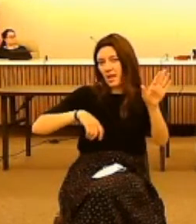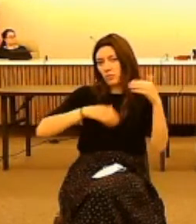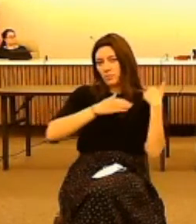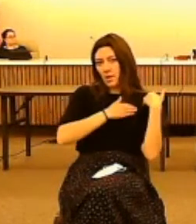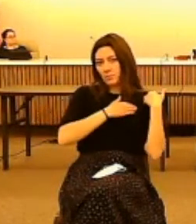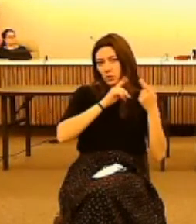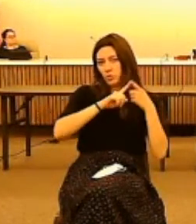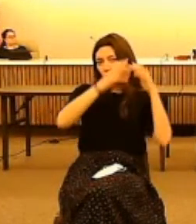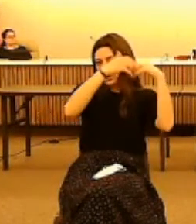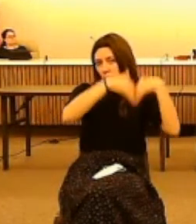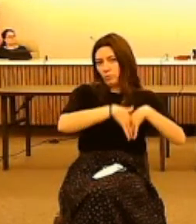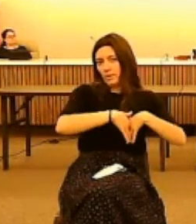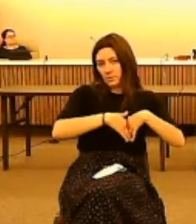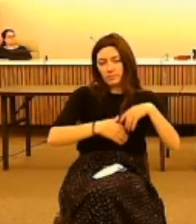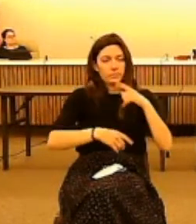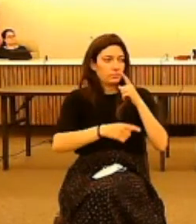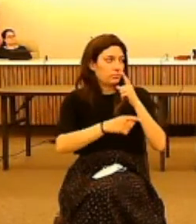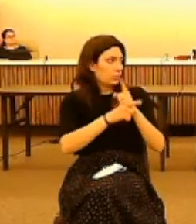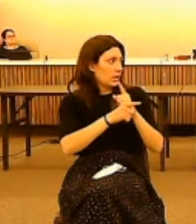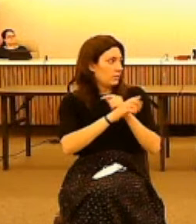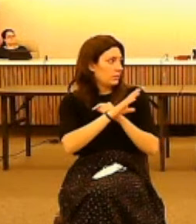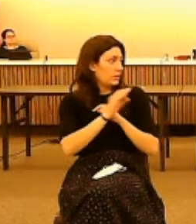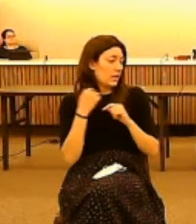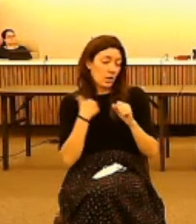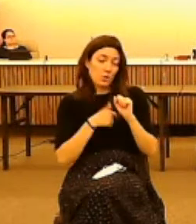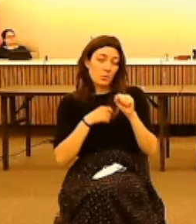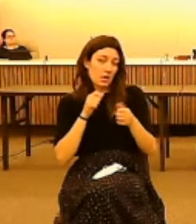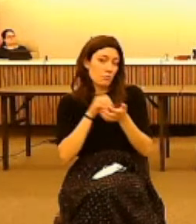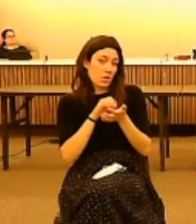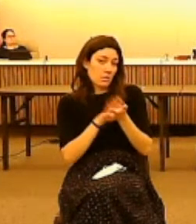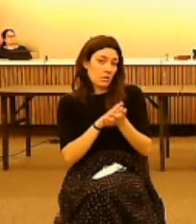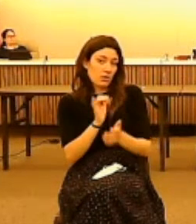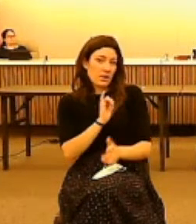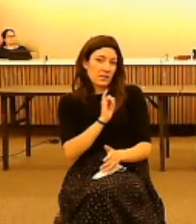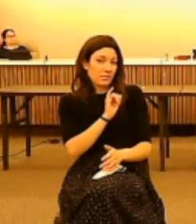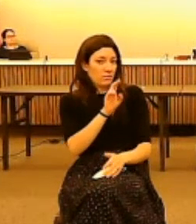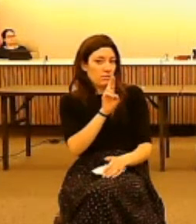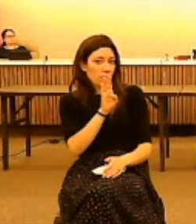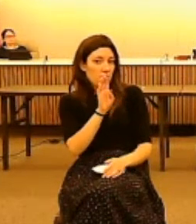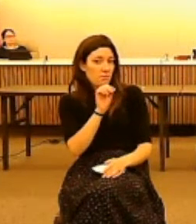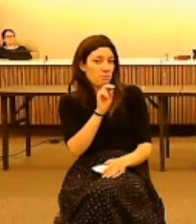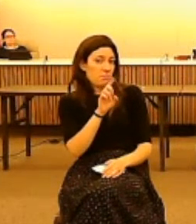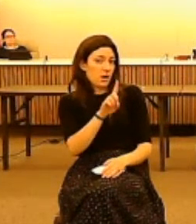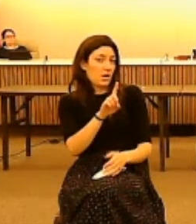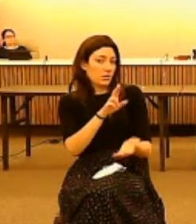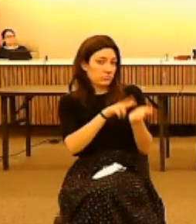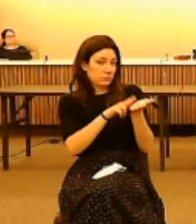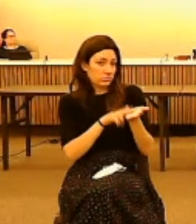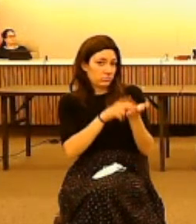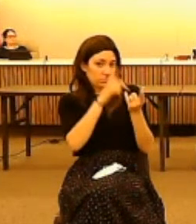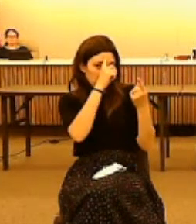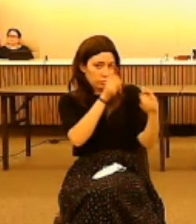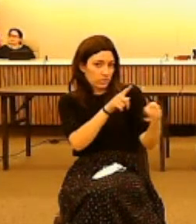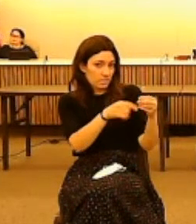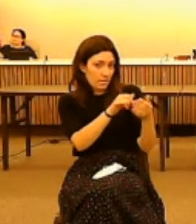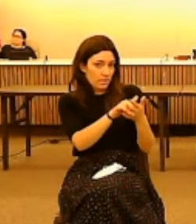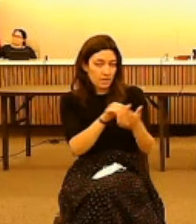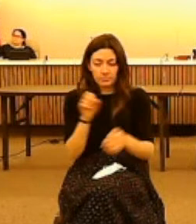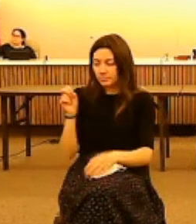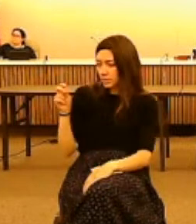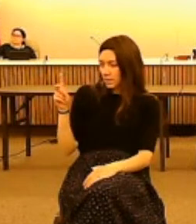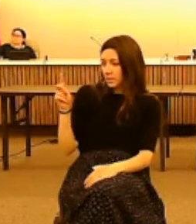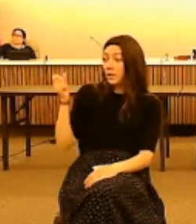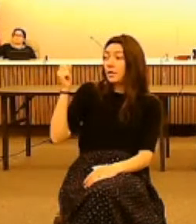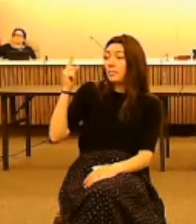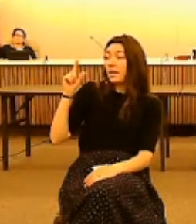probably maybe even ask them to put a bond in place. We can think about Correct. that. Yeah. The thing I will note, the land will always